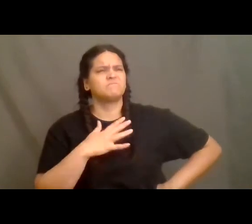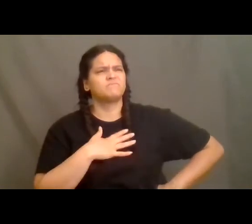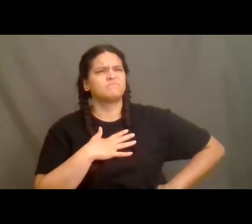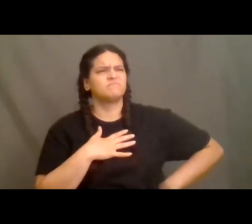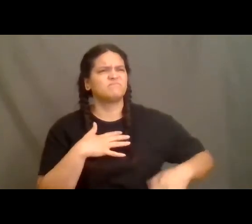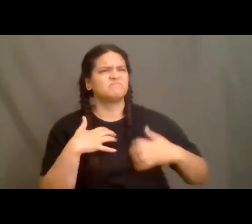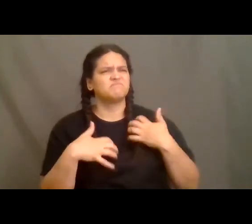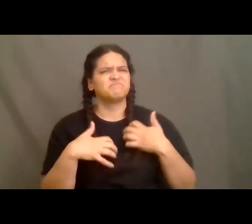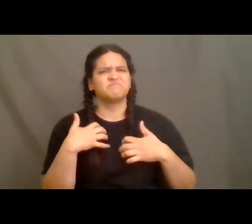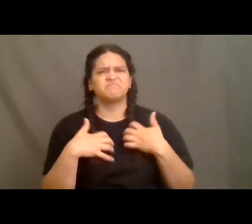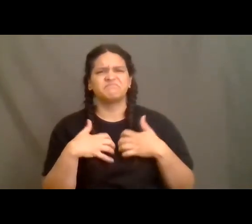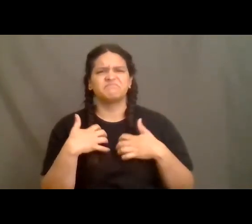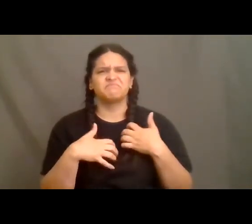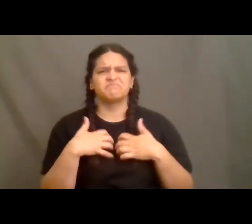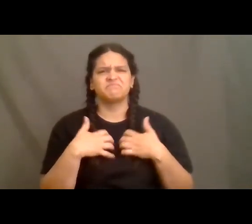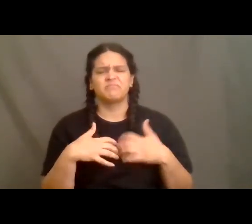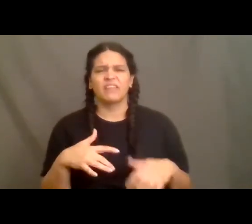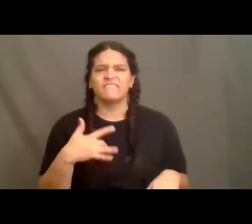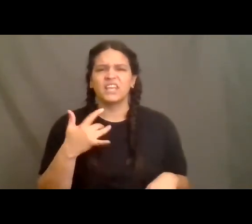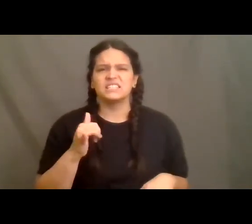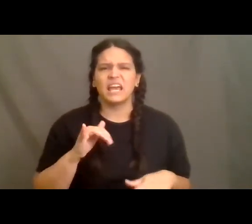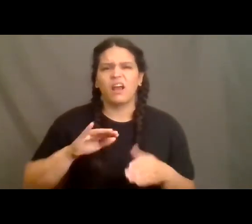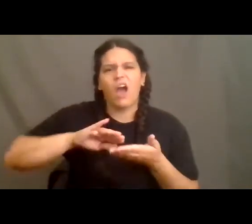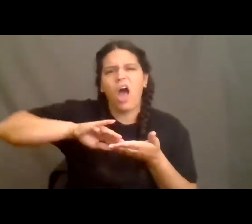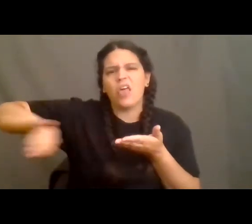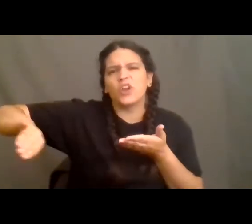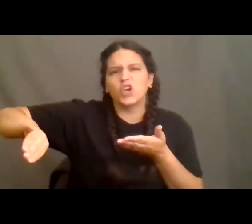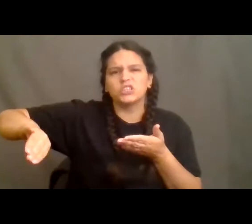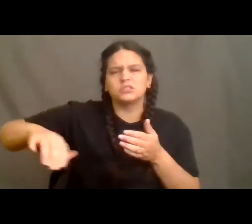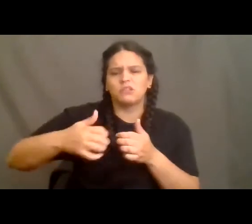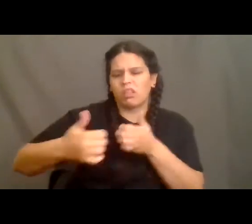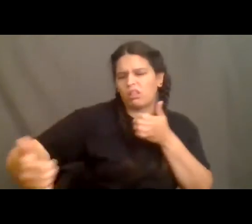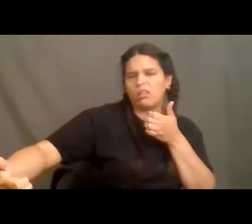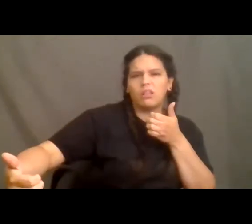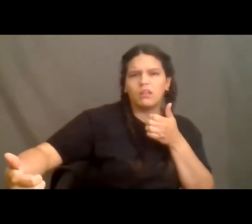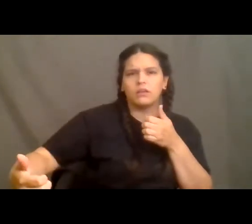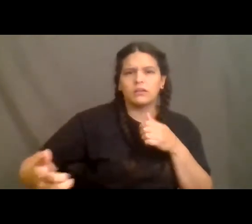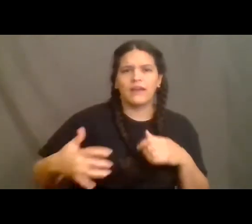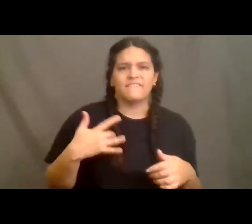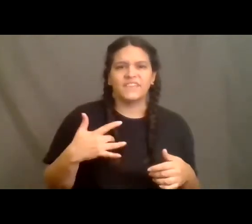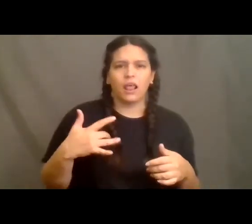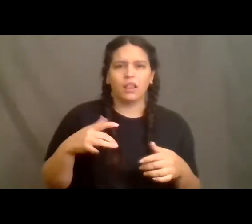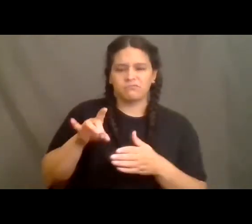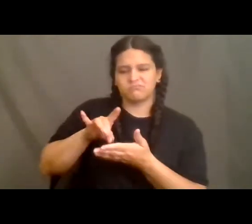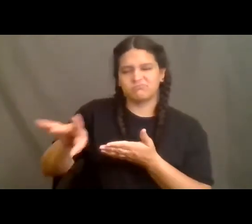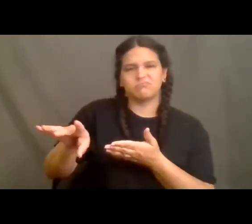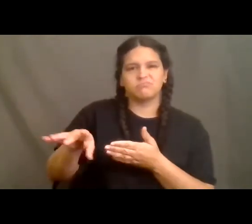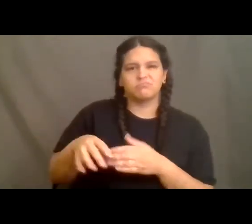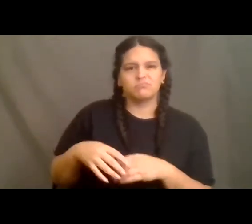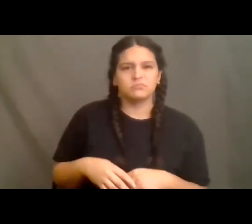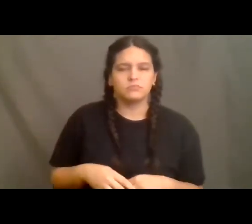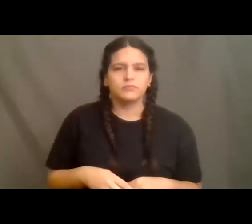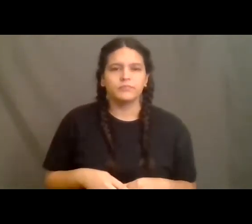it's a term that others, right? It's a term that makes you feel excluded. And for us as Diné,